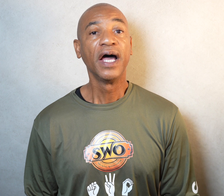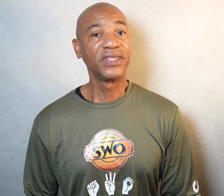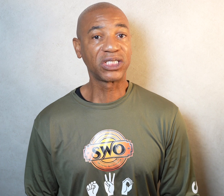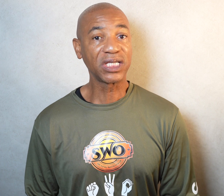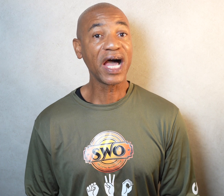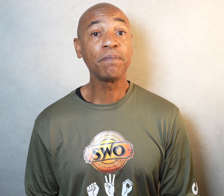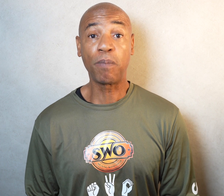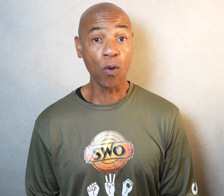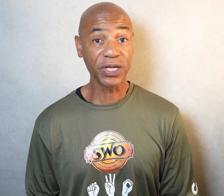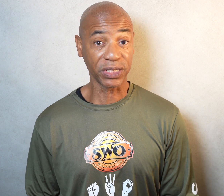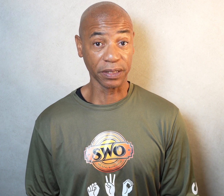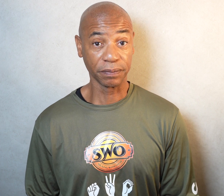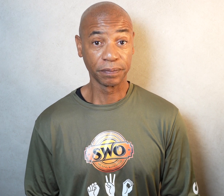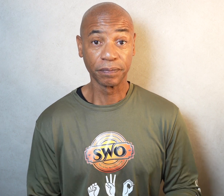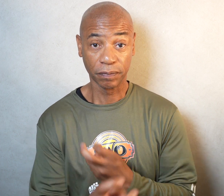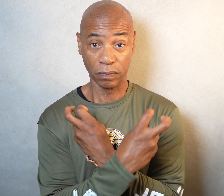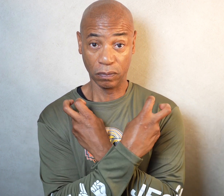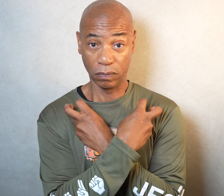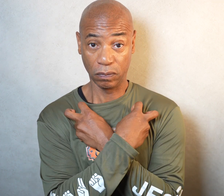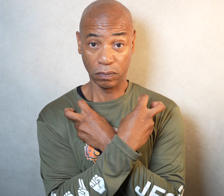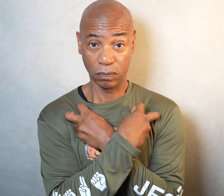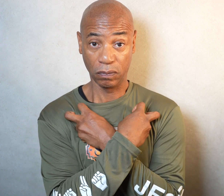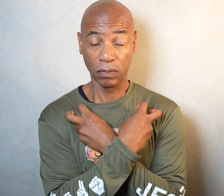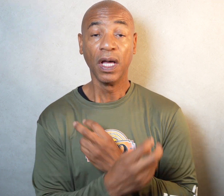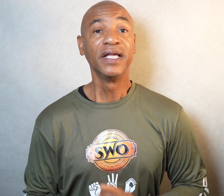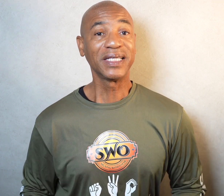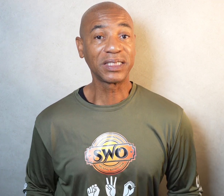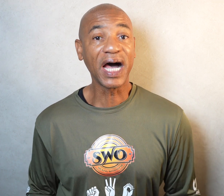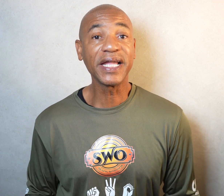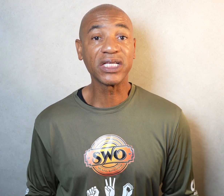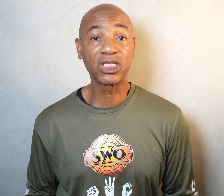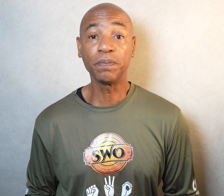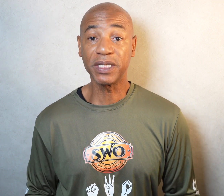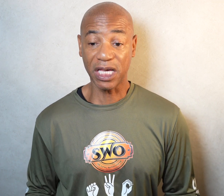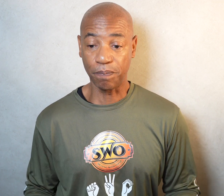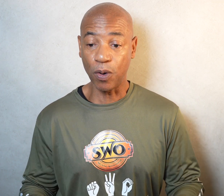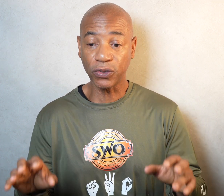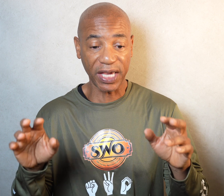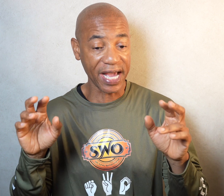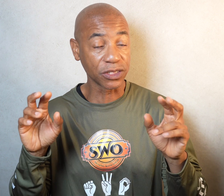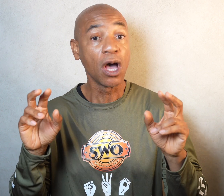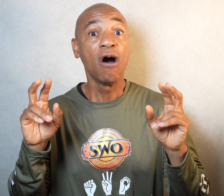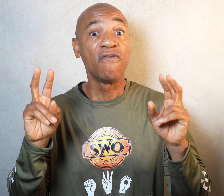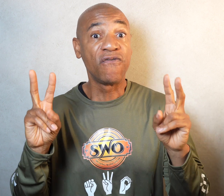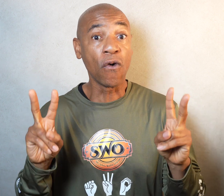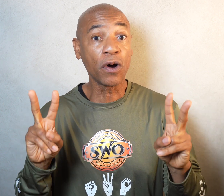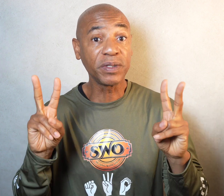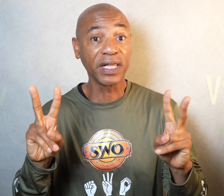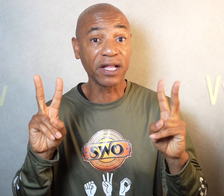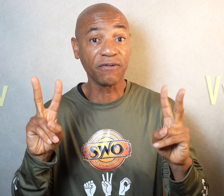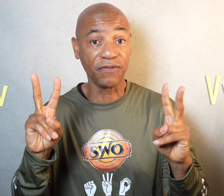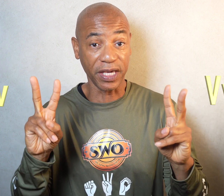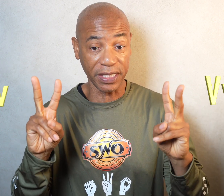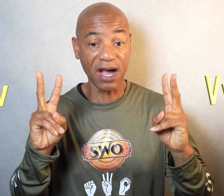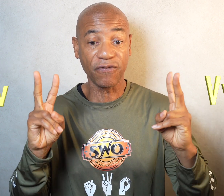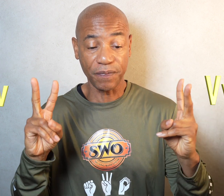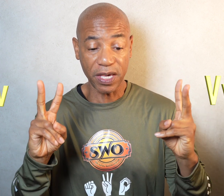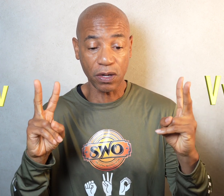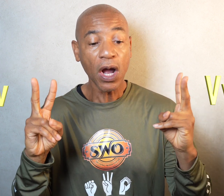The sign poison. To sign is simply take both hands, form the letter V. Now from here,